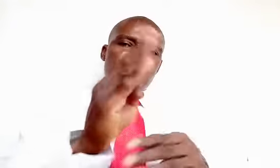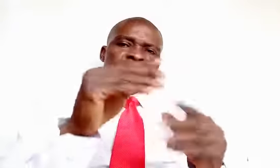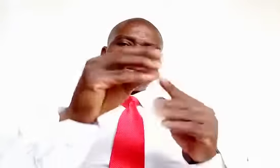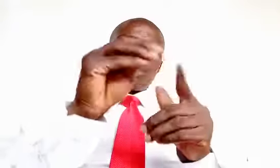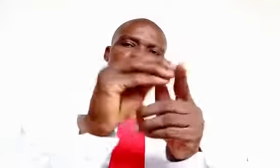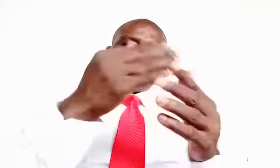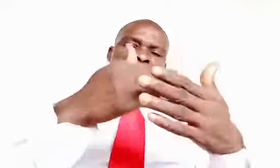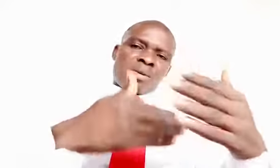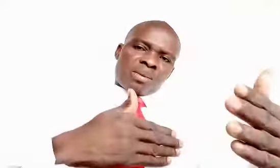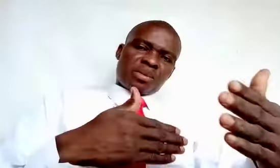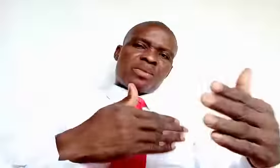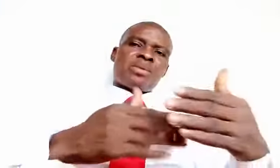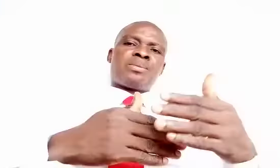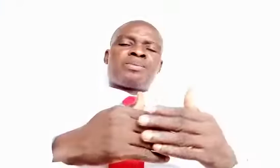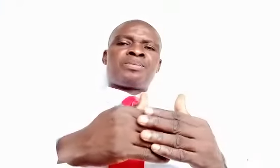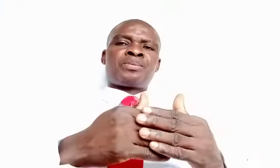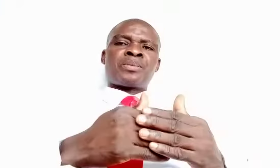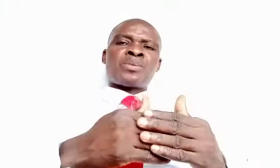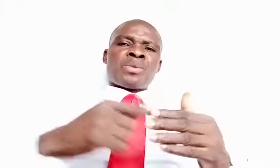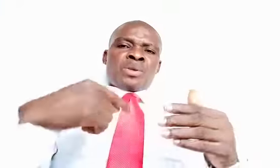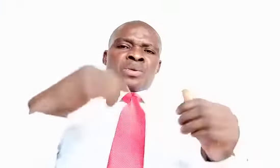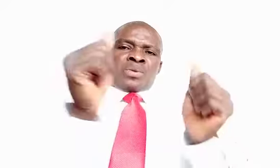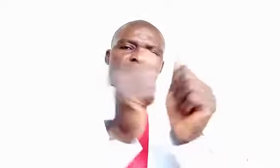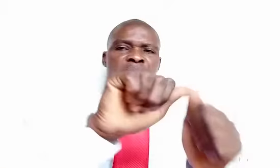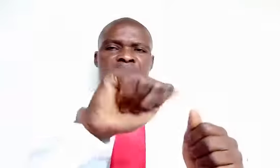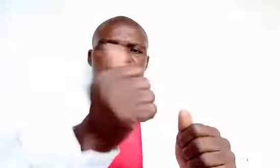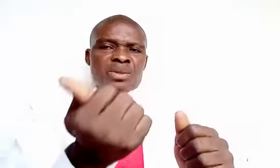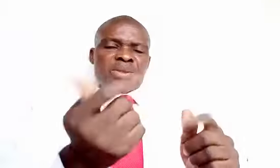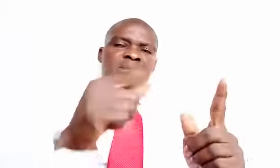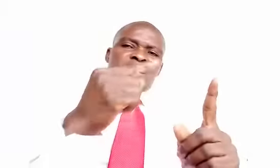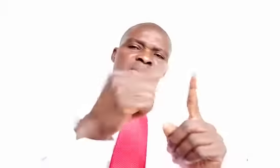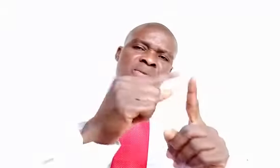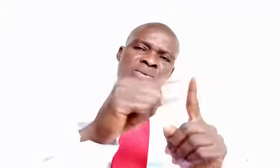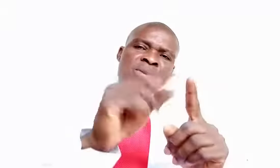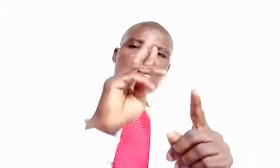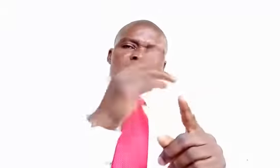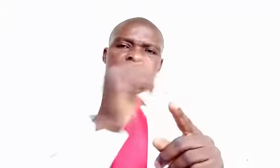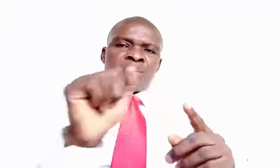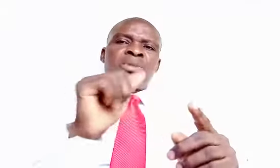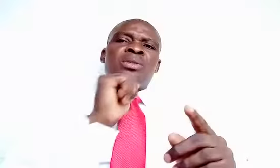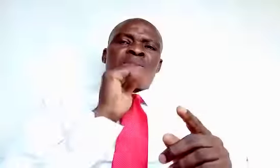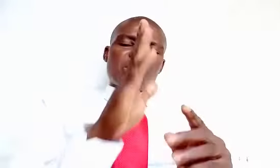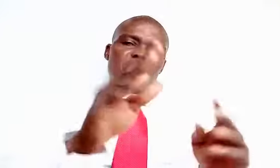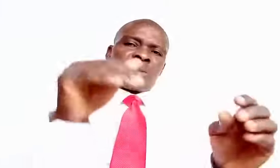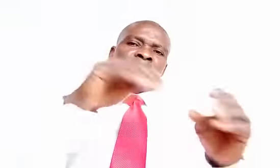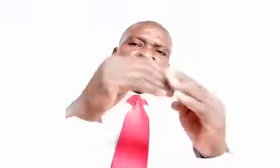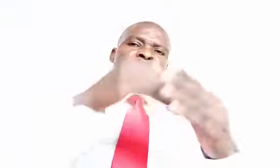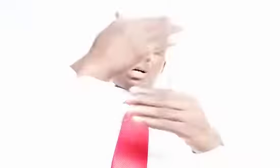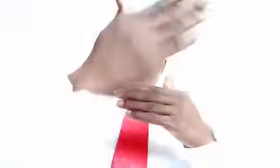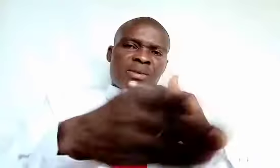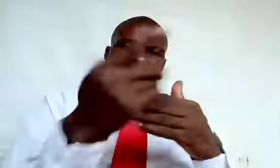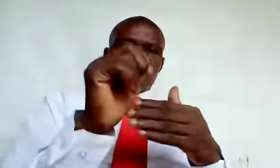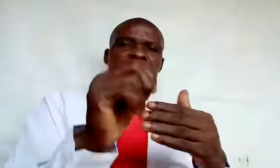past participle. With other tenses and modules, not is placed after the first auxiliary